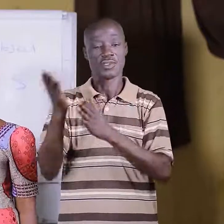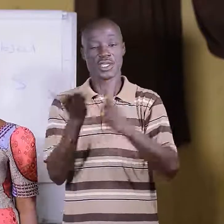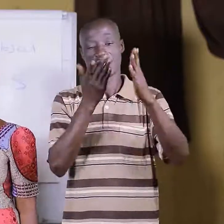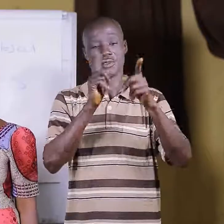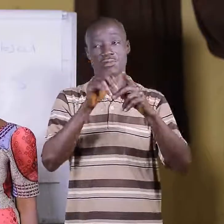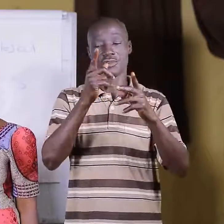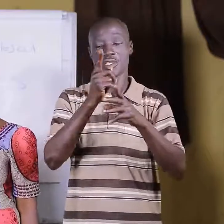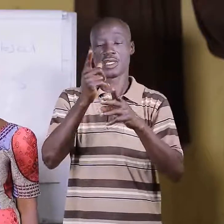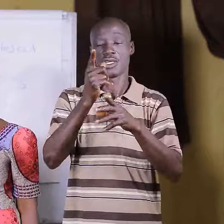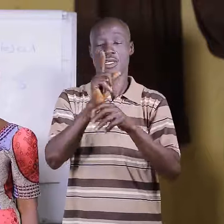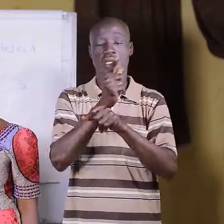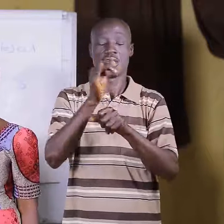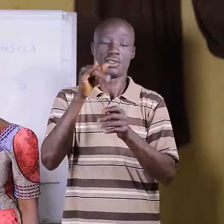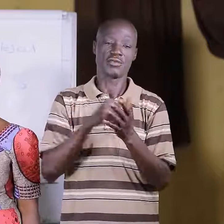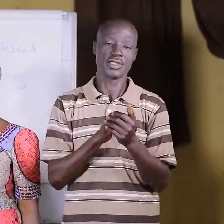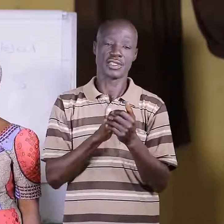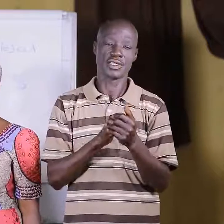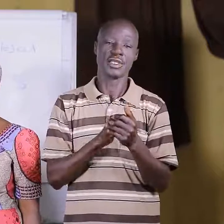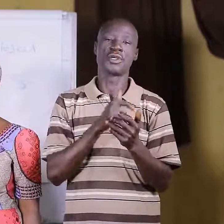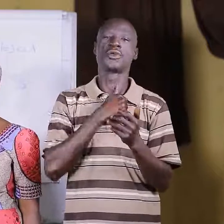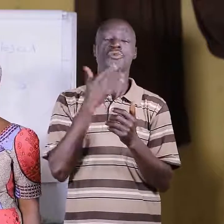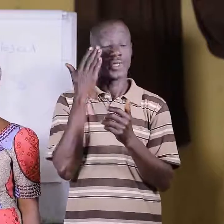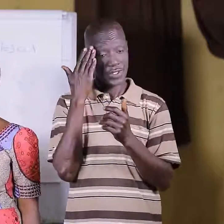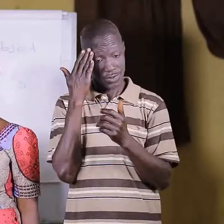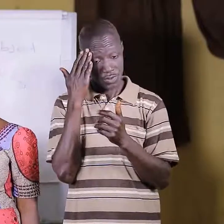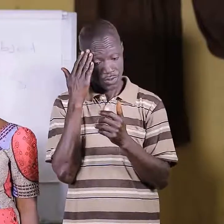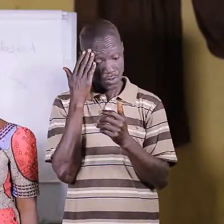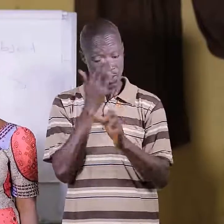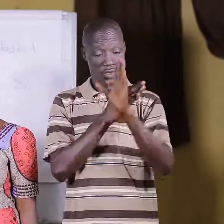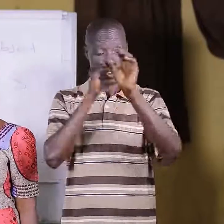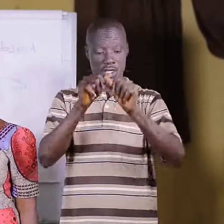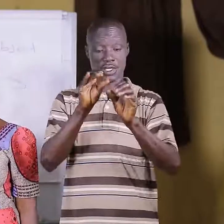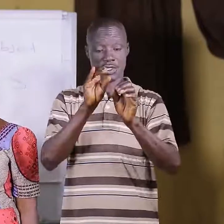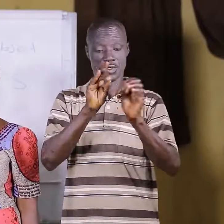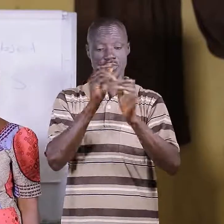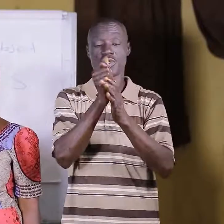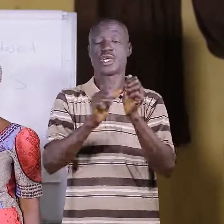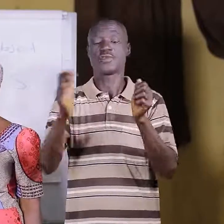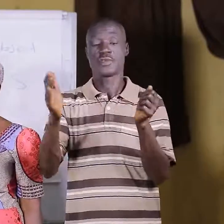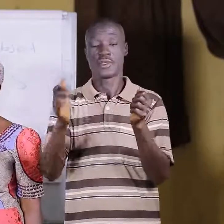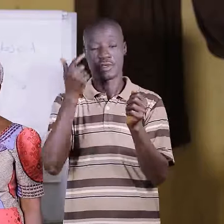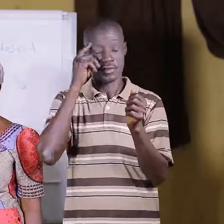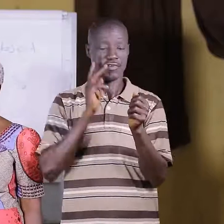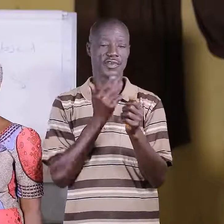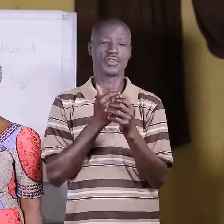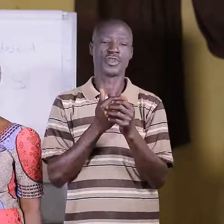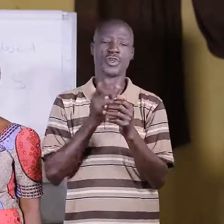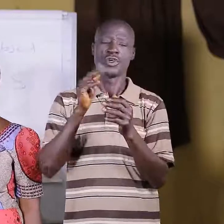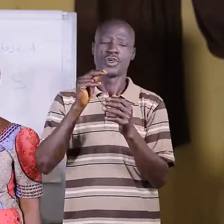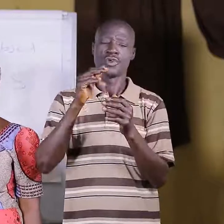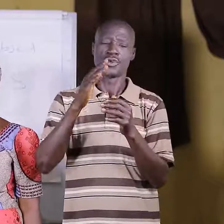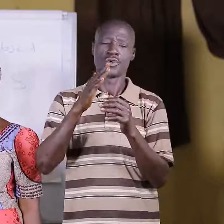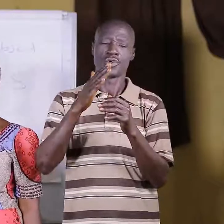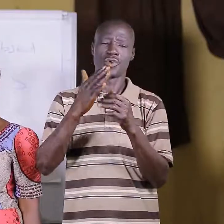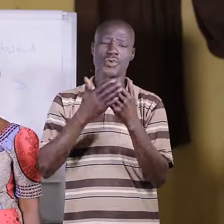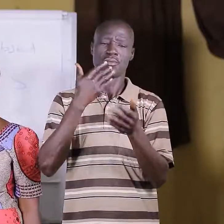able. Is God not able to do all things, my students? Yes, he is able to do everything for us, no matter how